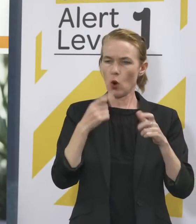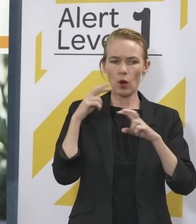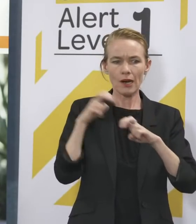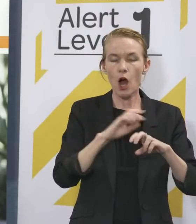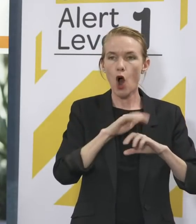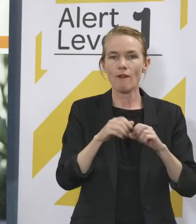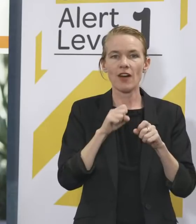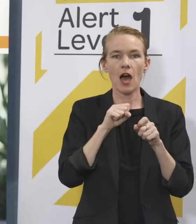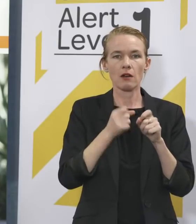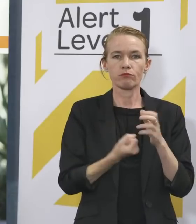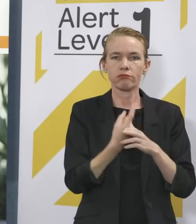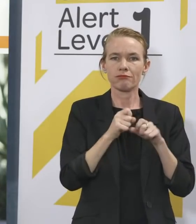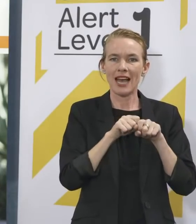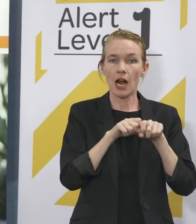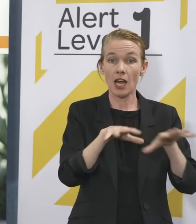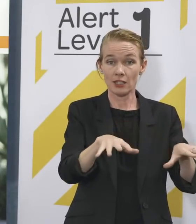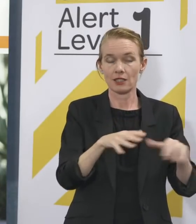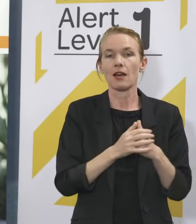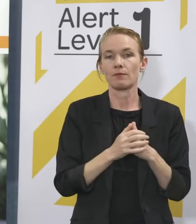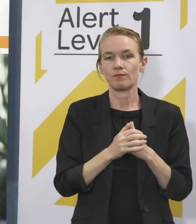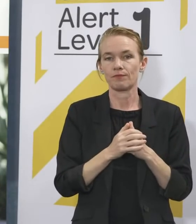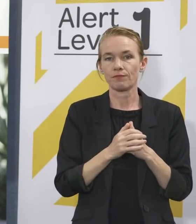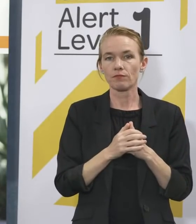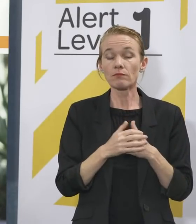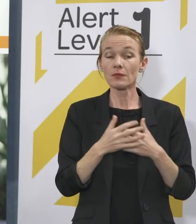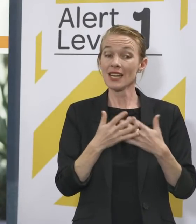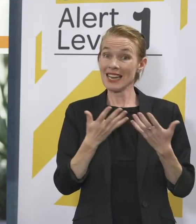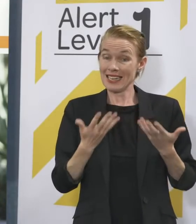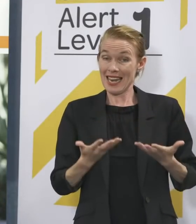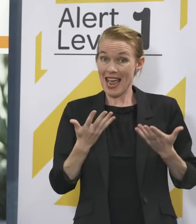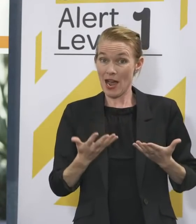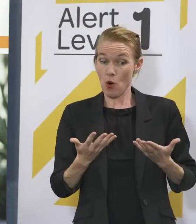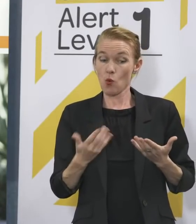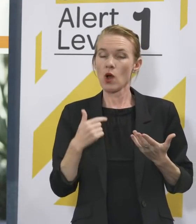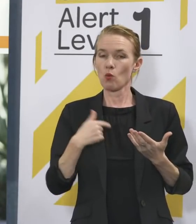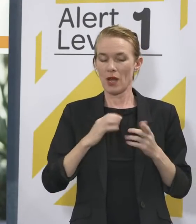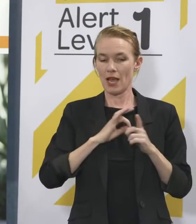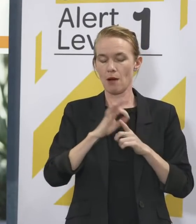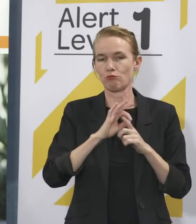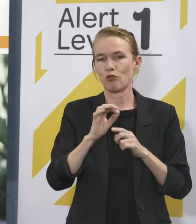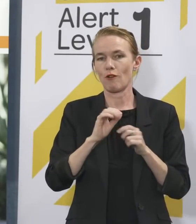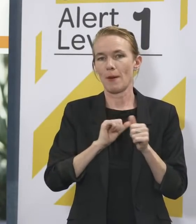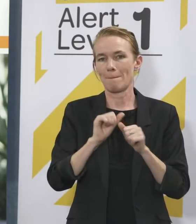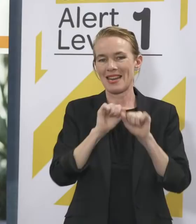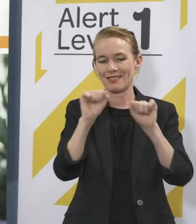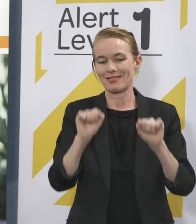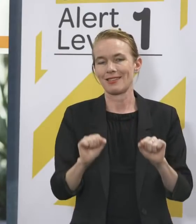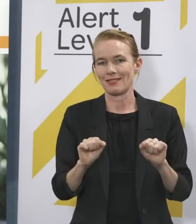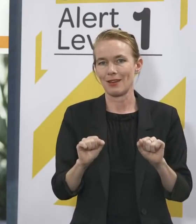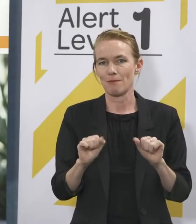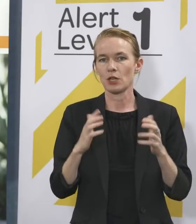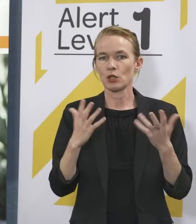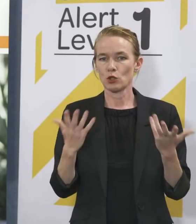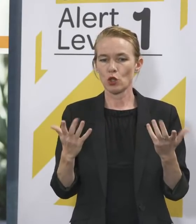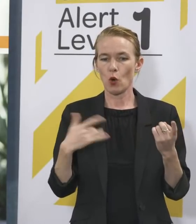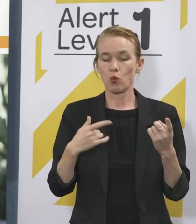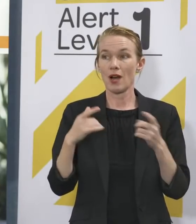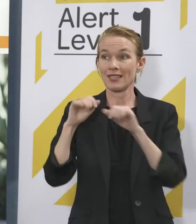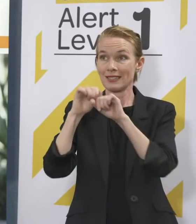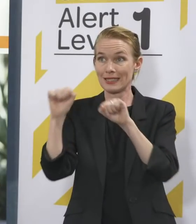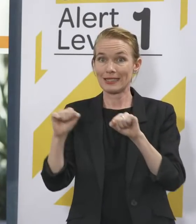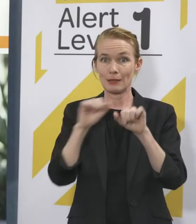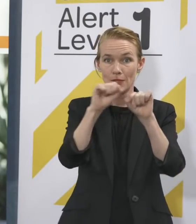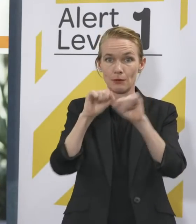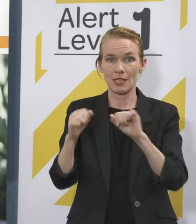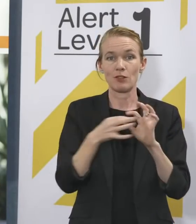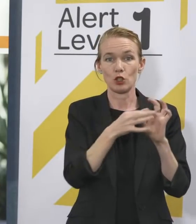12 units are using and the other one is getting started on using, that will support the information flows both ways, and it's worked very well over